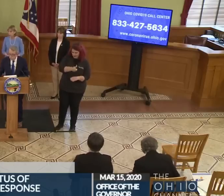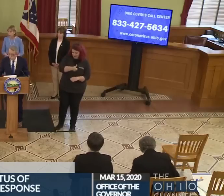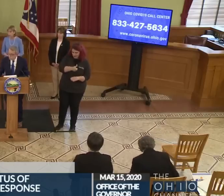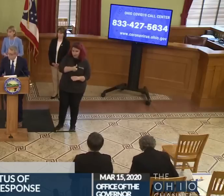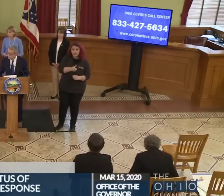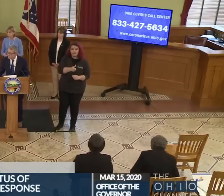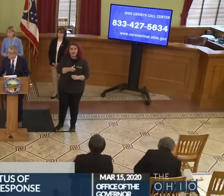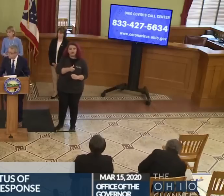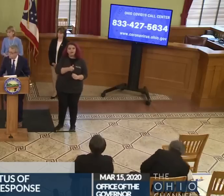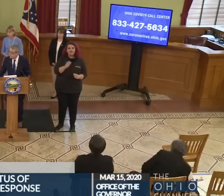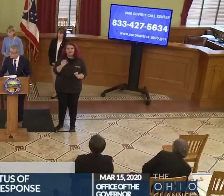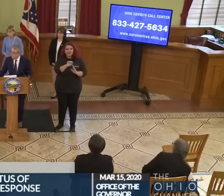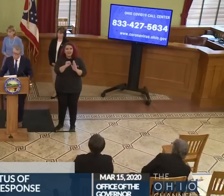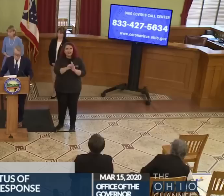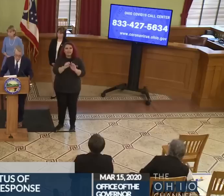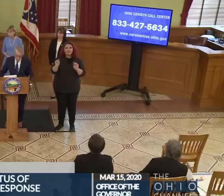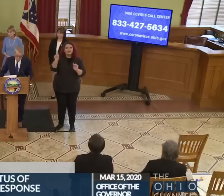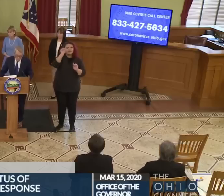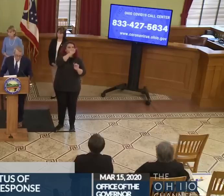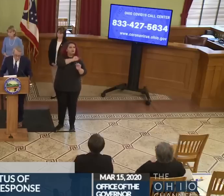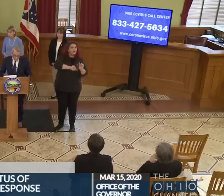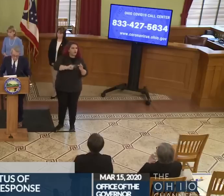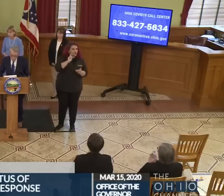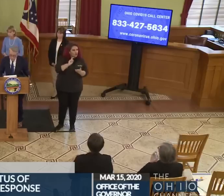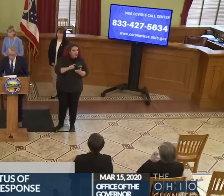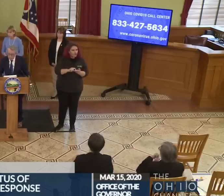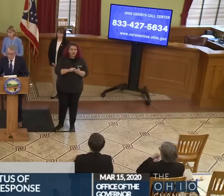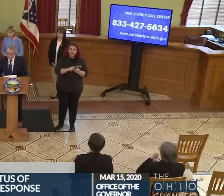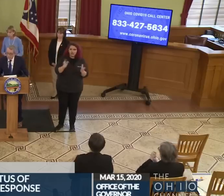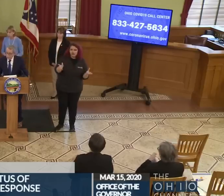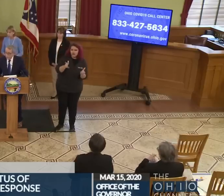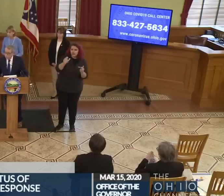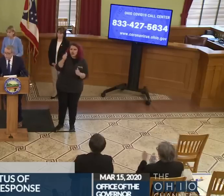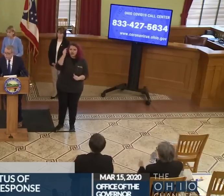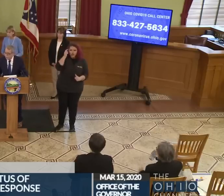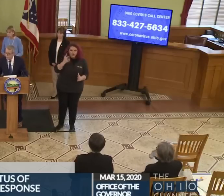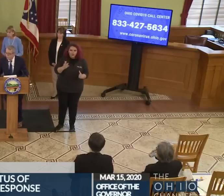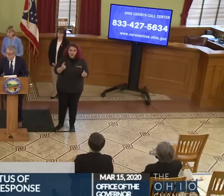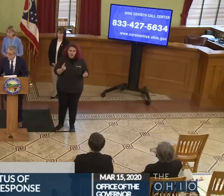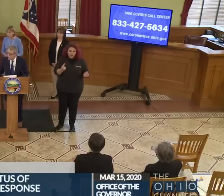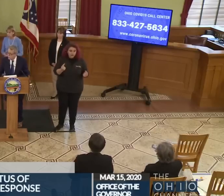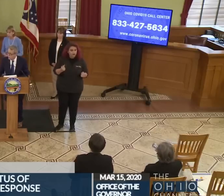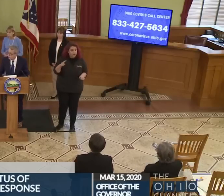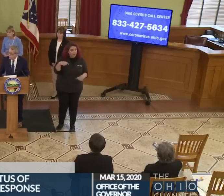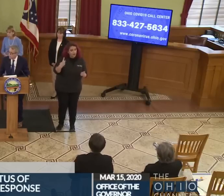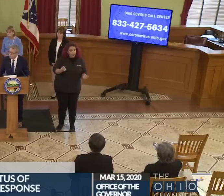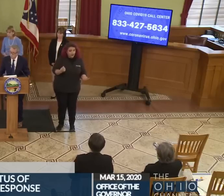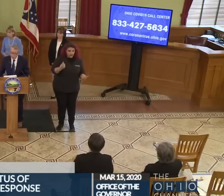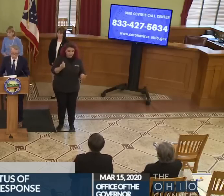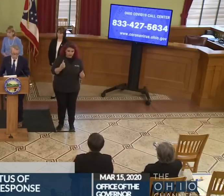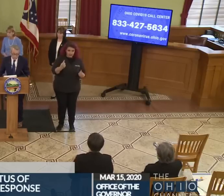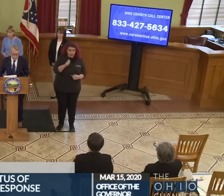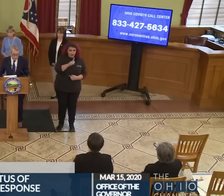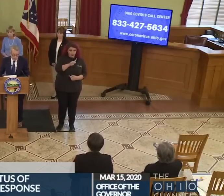in other states? How are you urging your fellow governors in neighboring states? Well, I talked, in the last 24 hours, I've talked to, I guess, 2 other